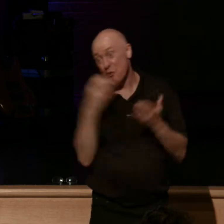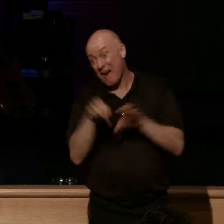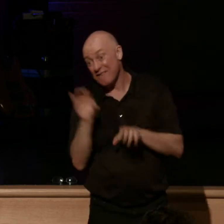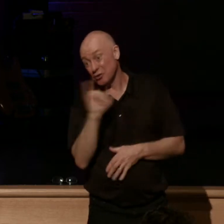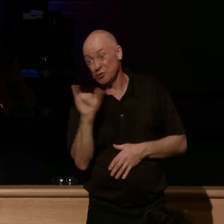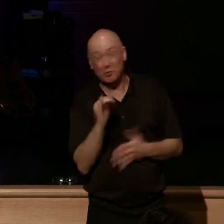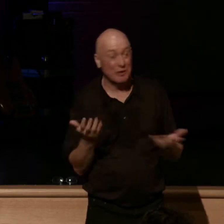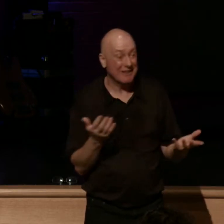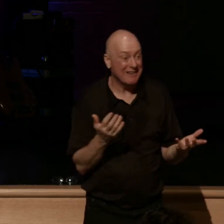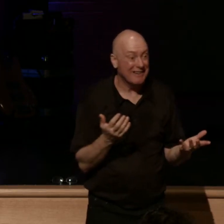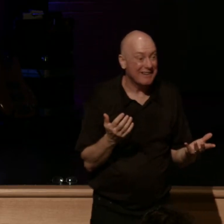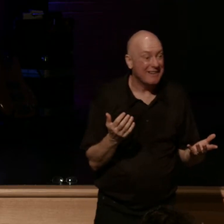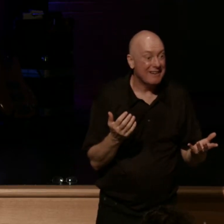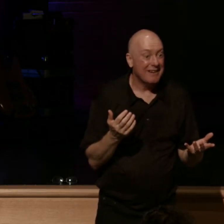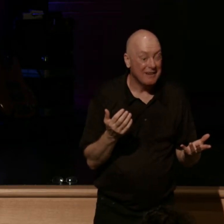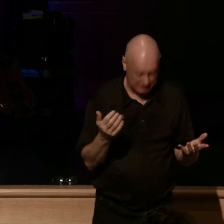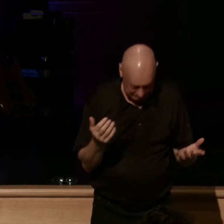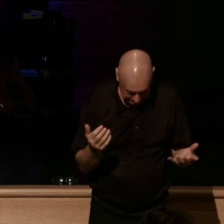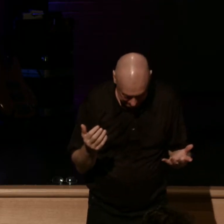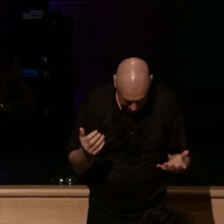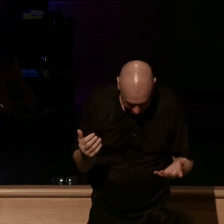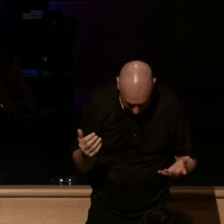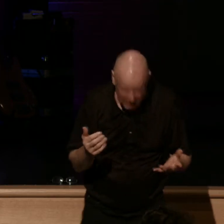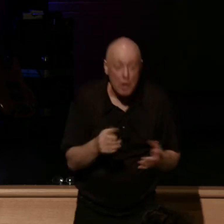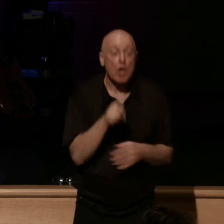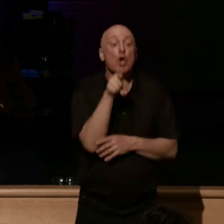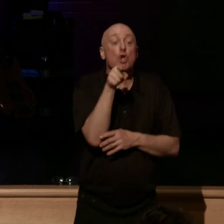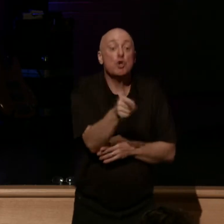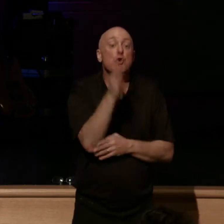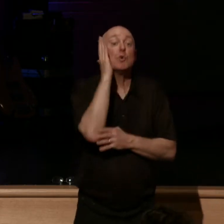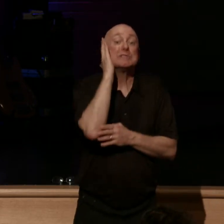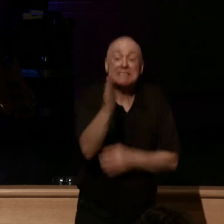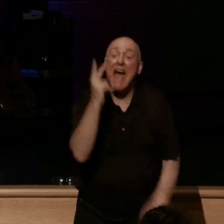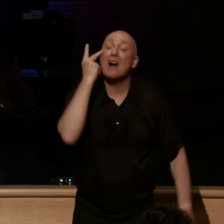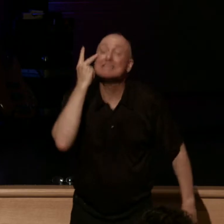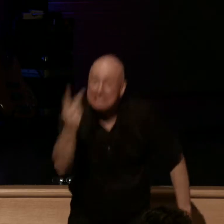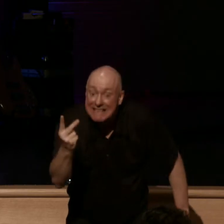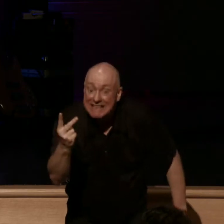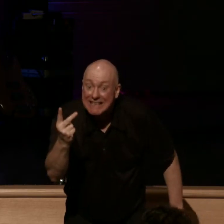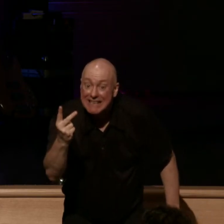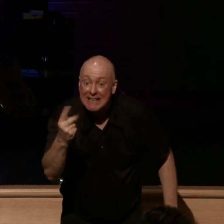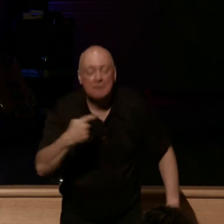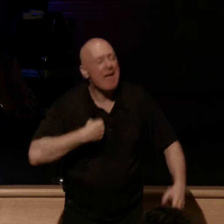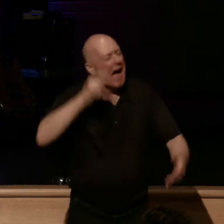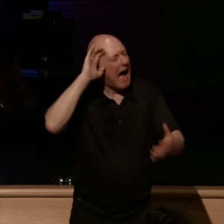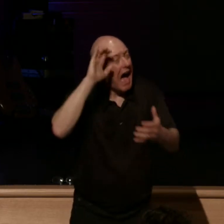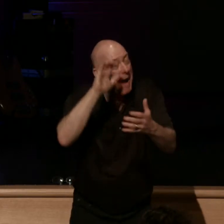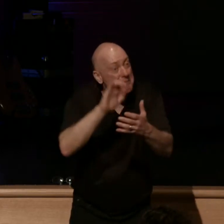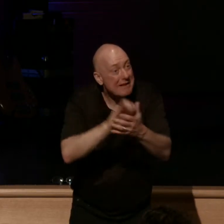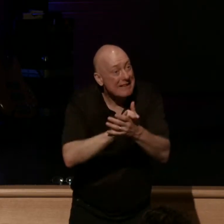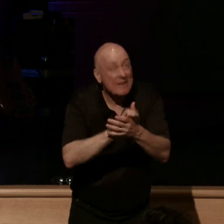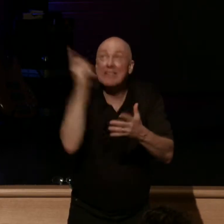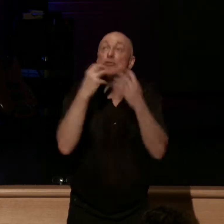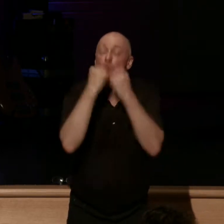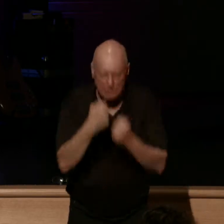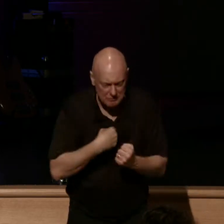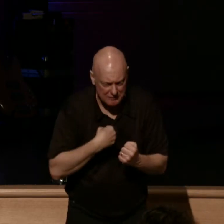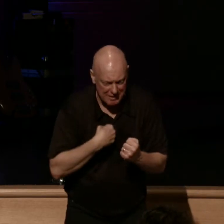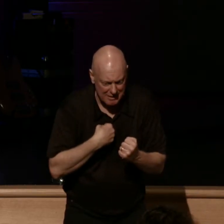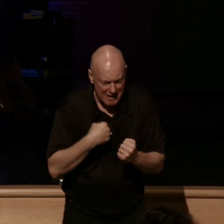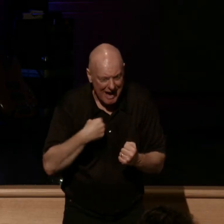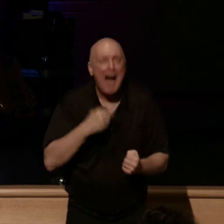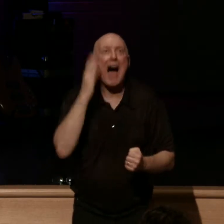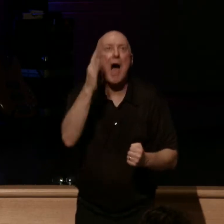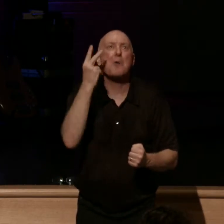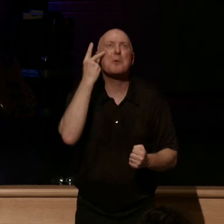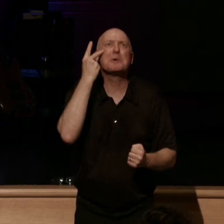now with us in Jesus Christ? Then once more you shall see, right? So I believe I'm a treasure of the Lord, and one day I'm